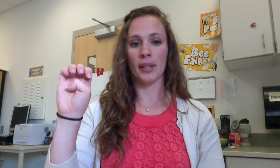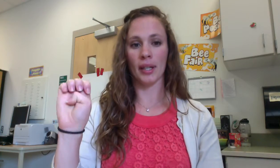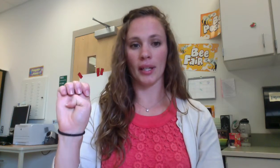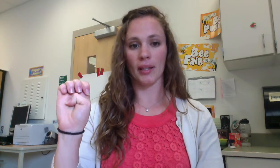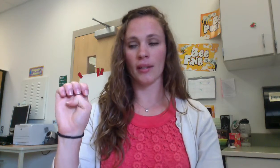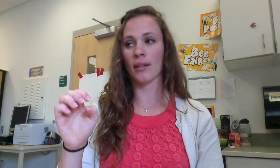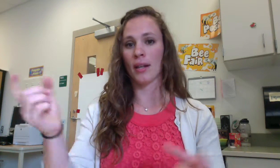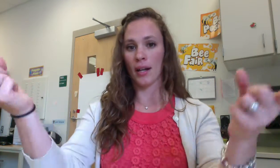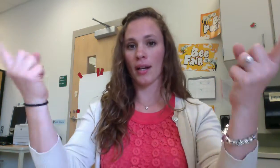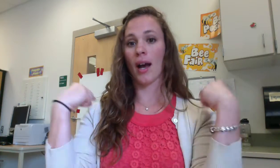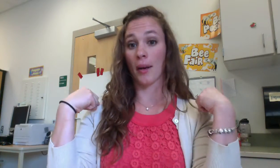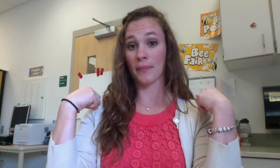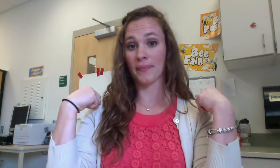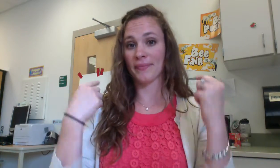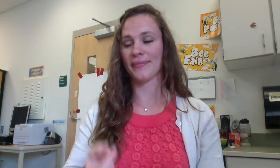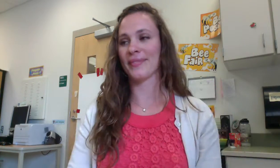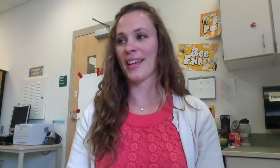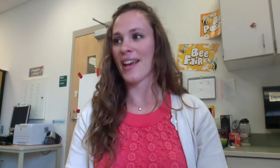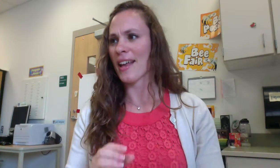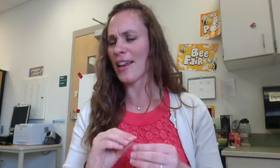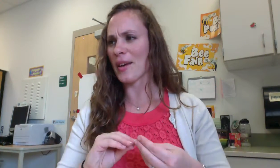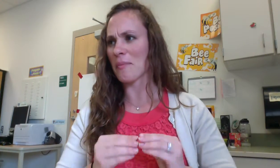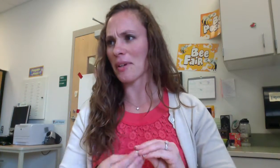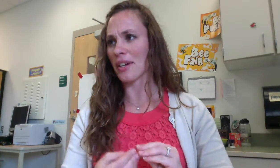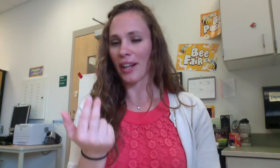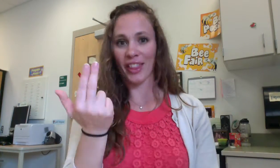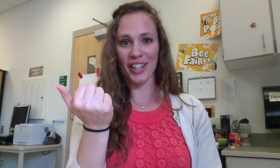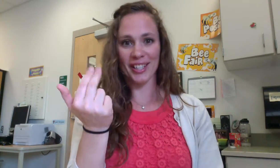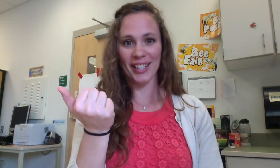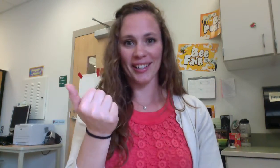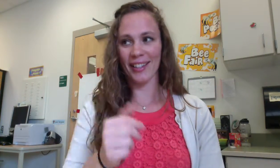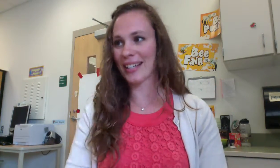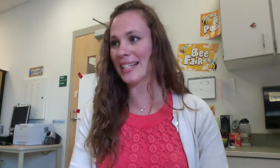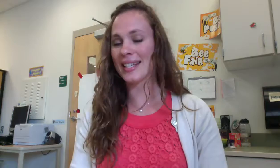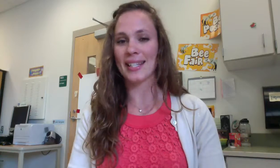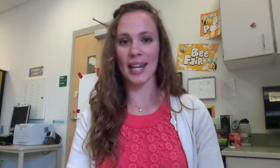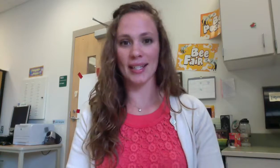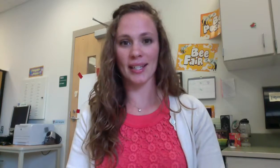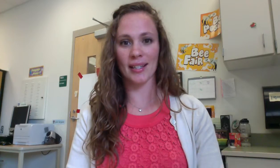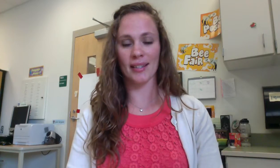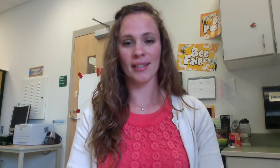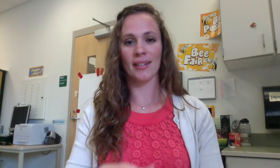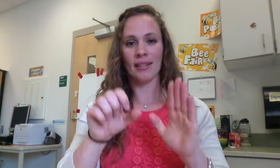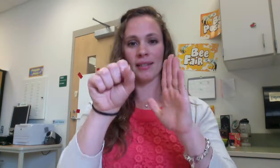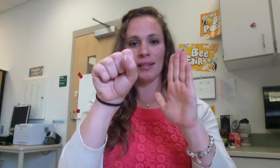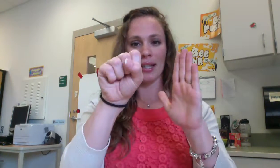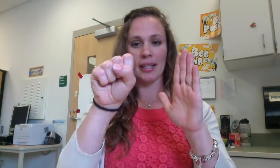C-O-M-E, come. Number 13, state, it's an